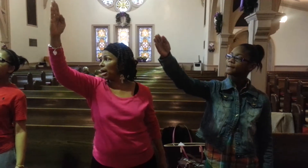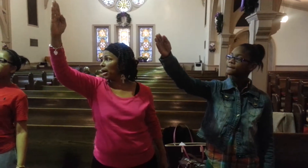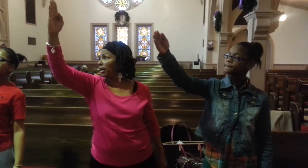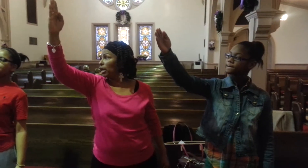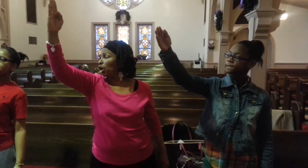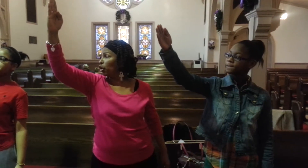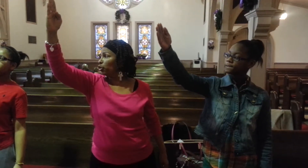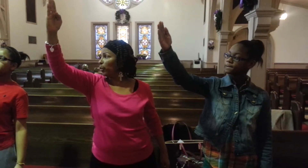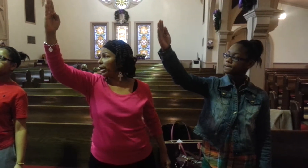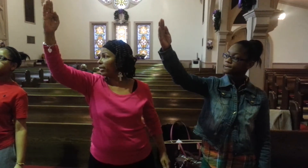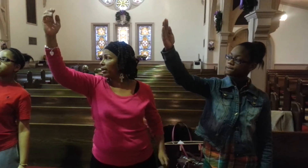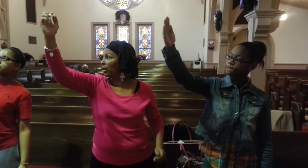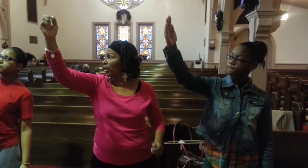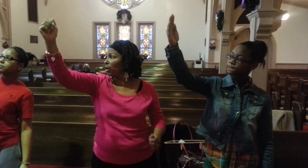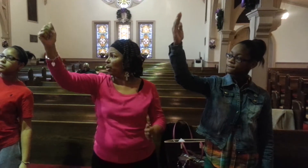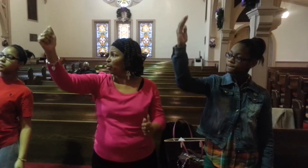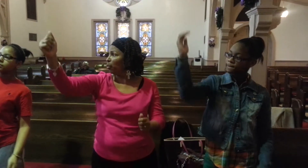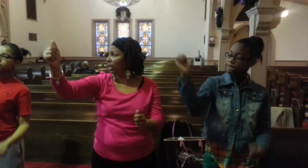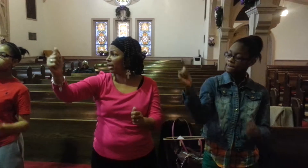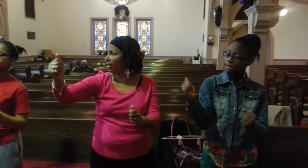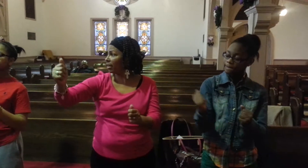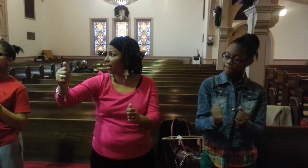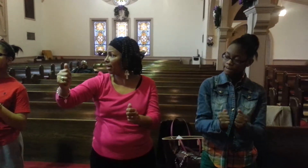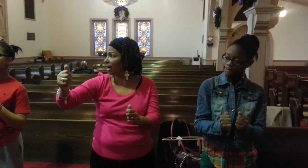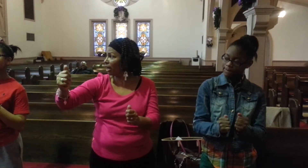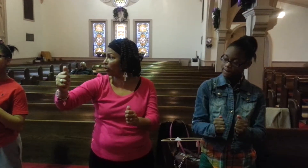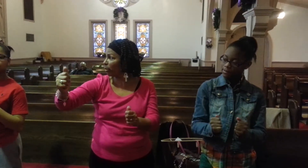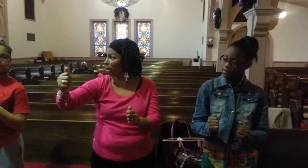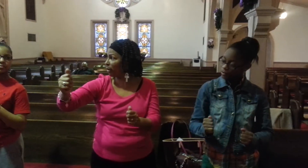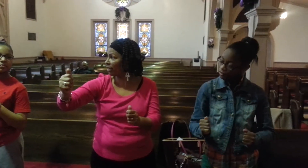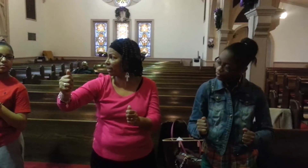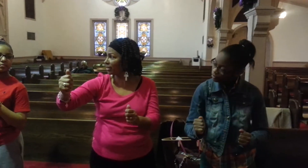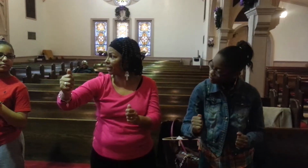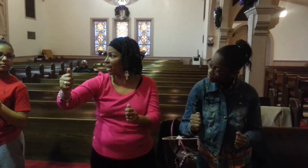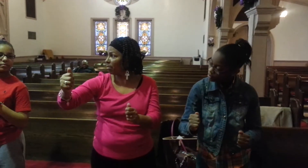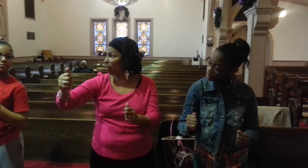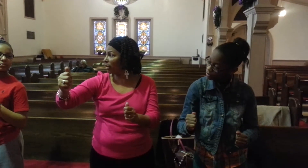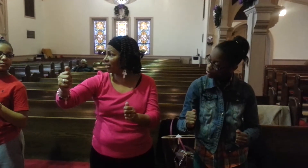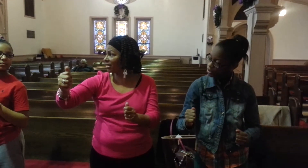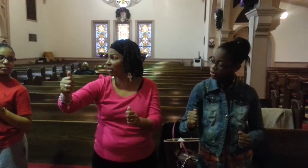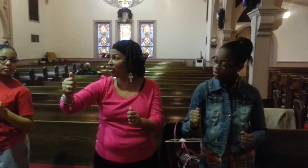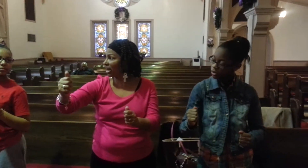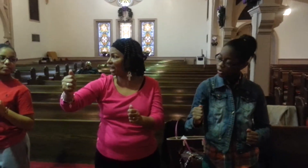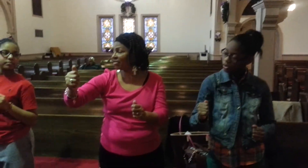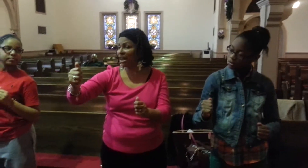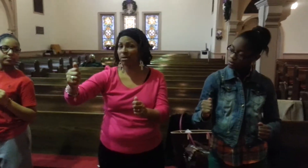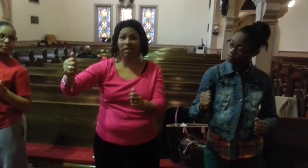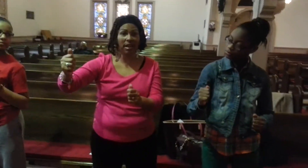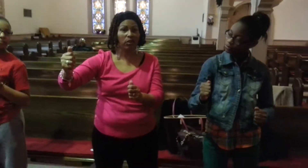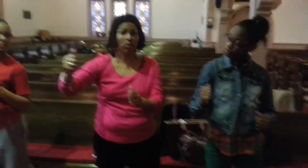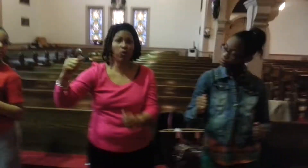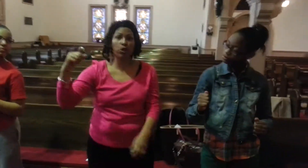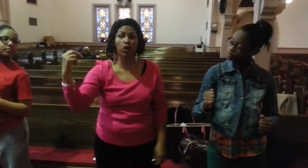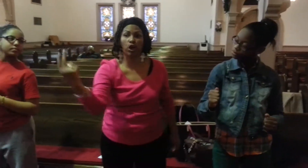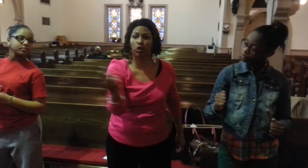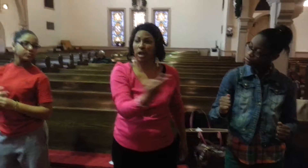God. Go to with. With. Look where my width is. My width doesn't, you're not going to have time to get down there before you're going to go to